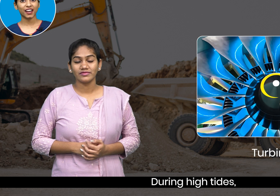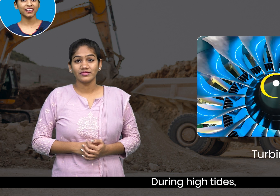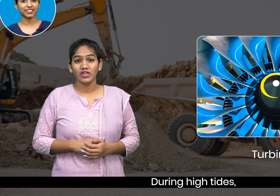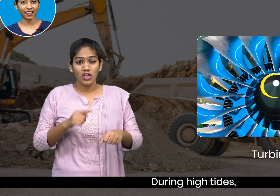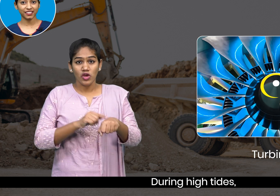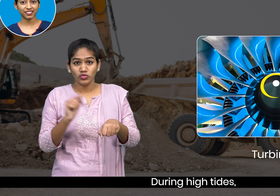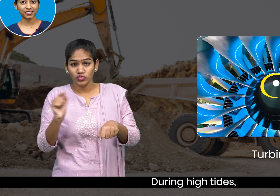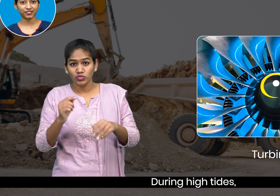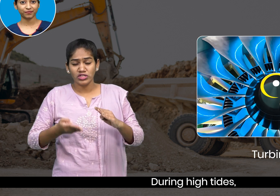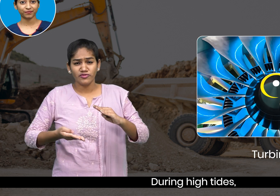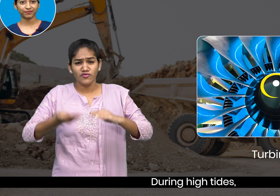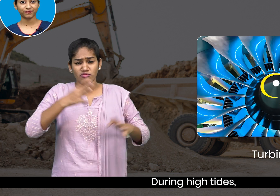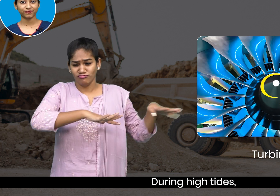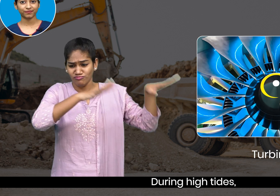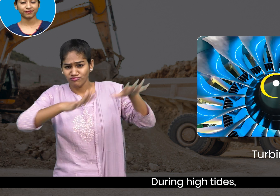During high tides,